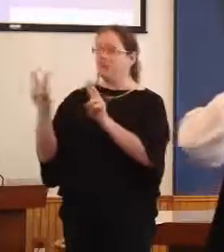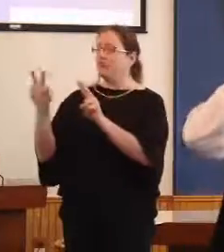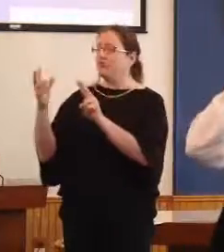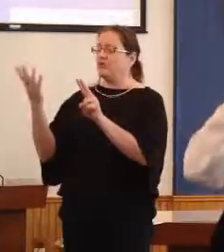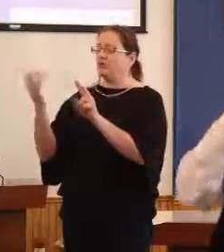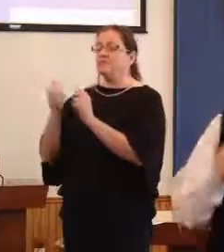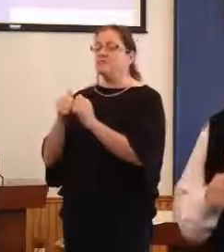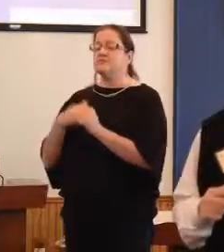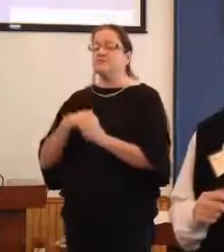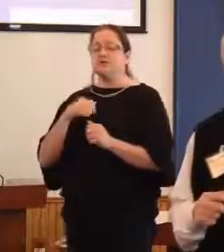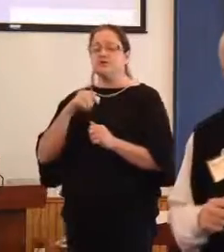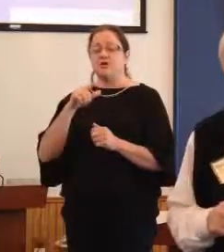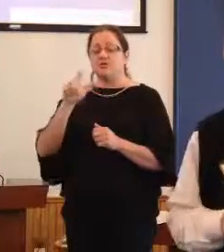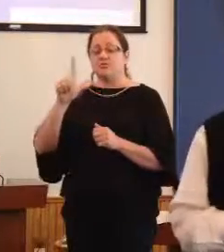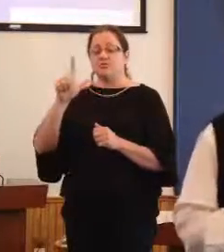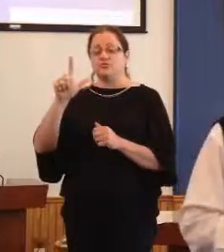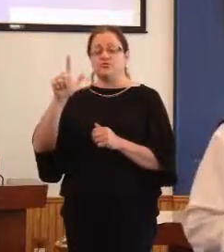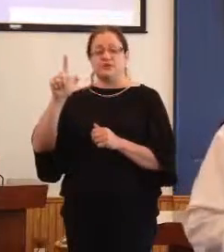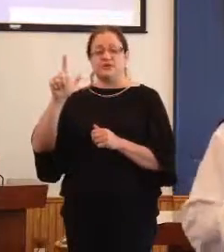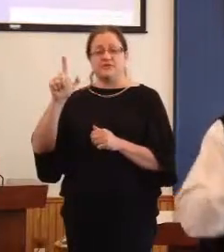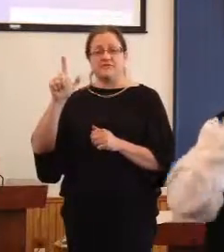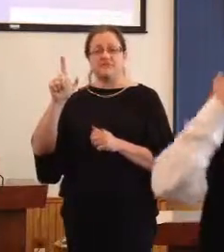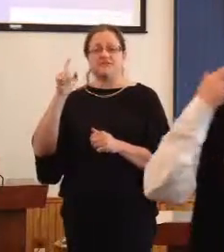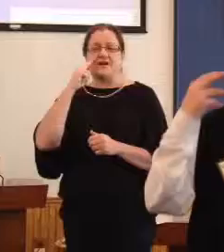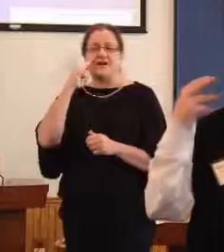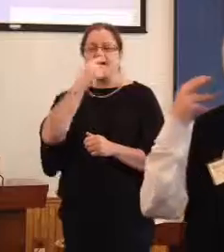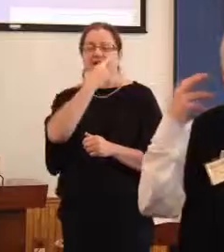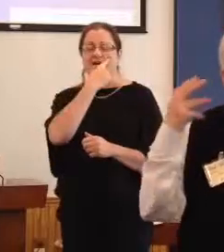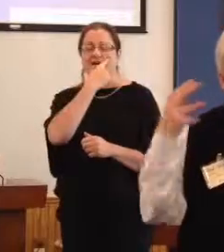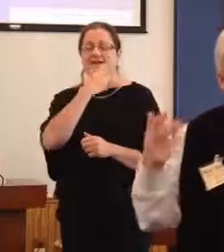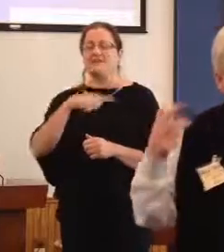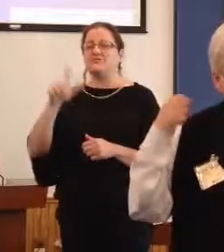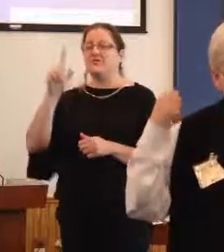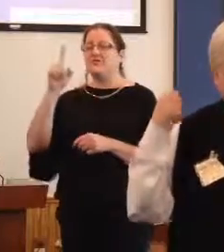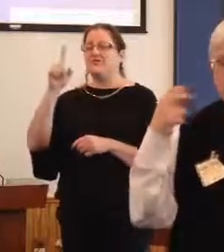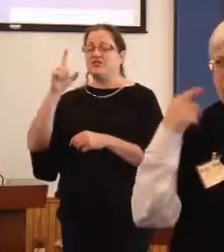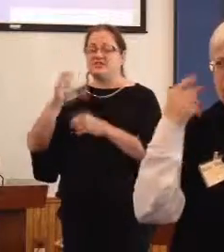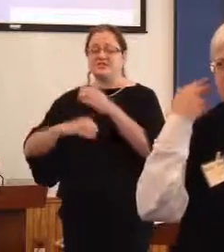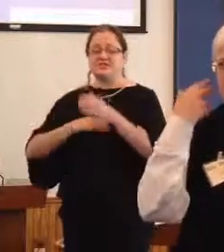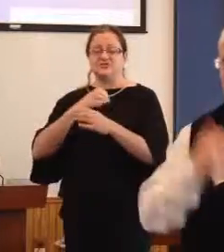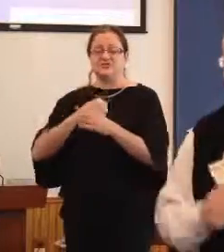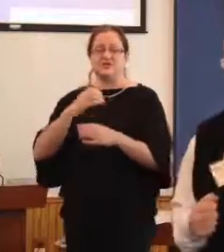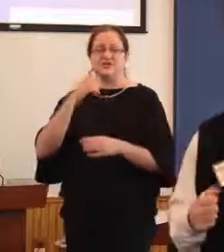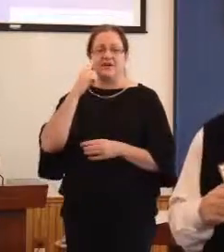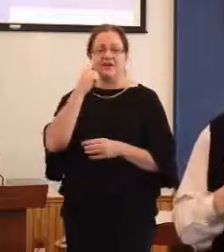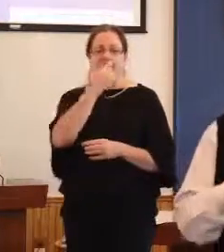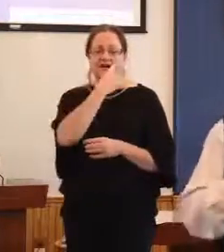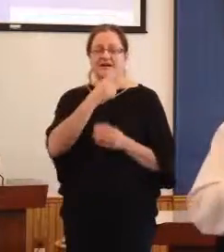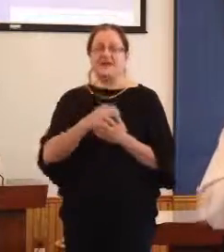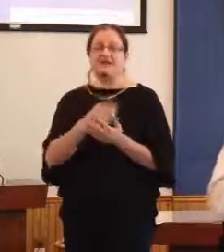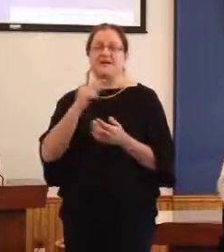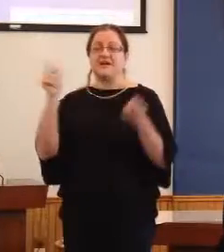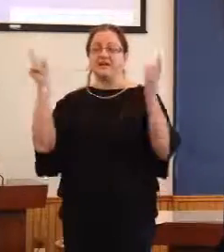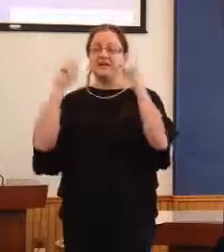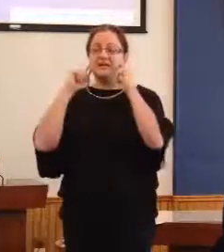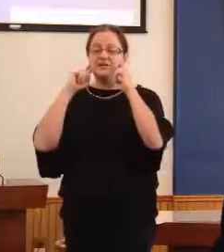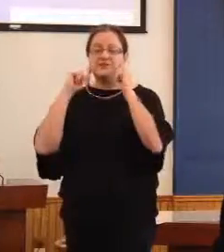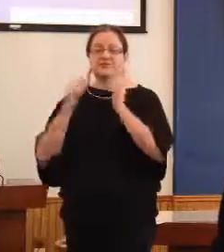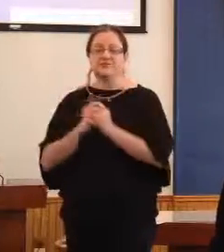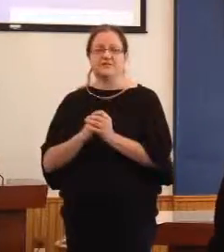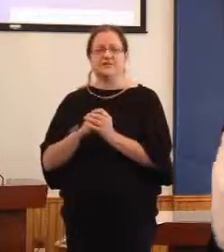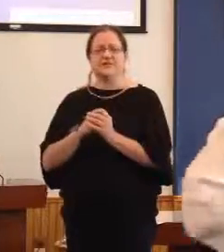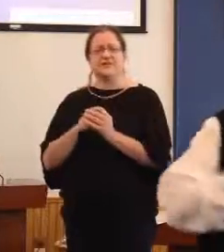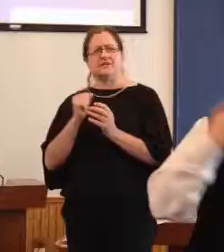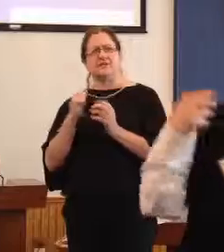with our 21st century eyes, when we hear with our 21st century ears, and when we